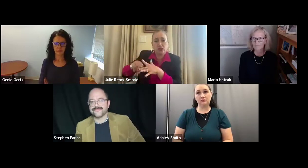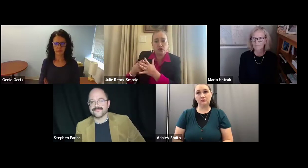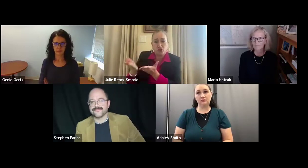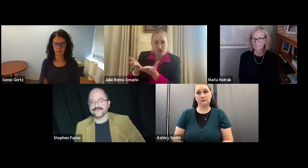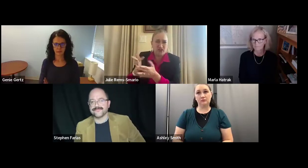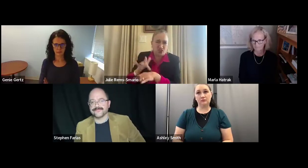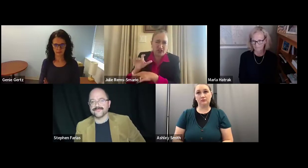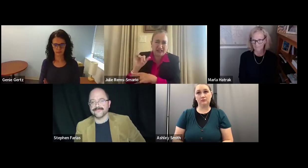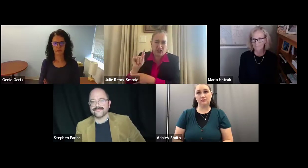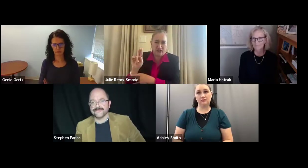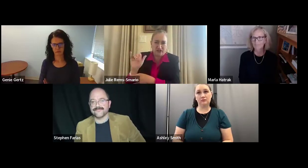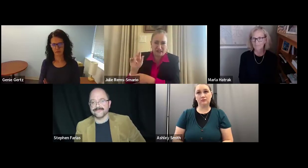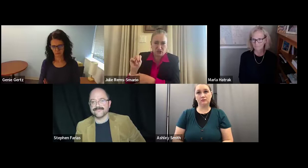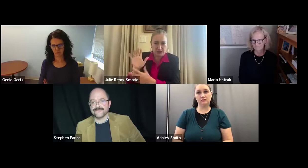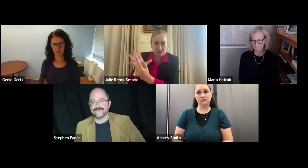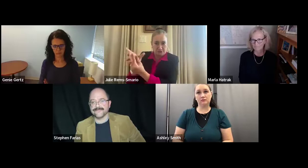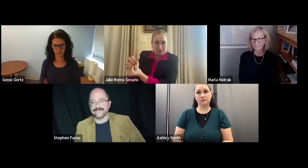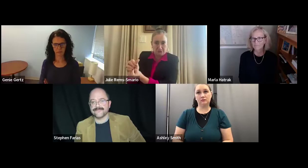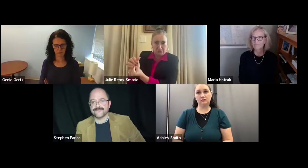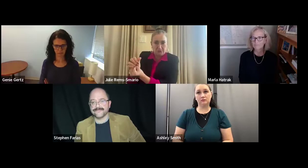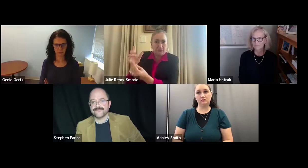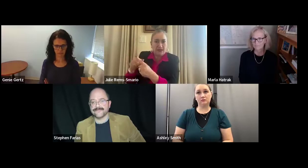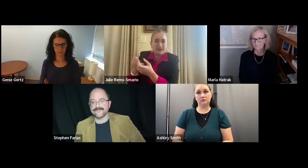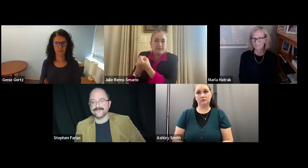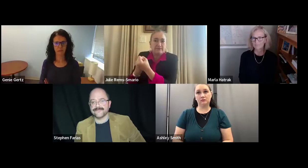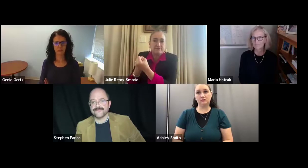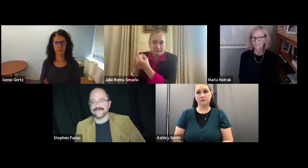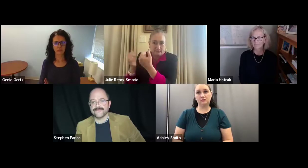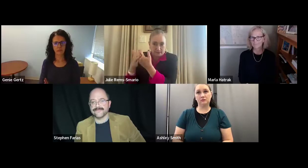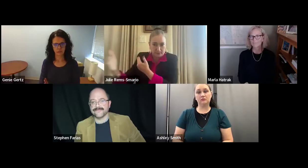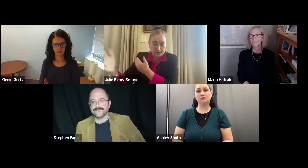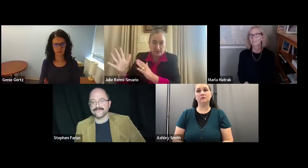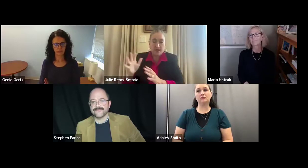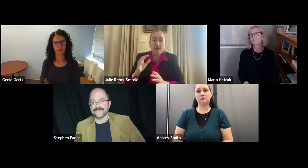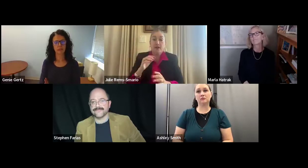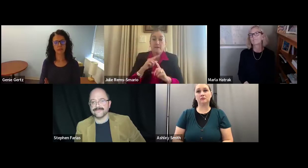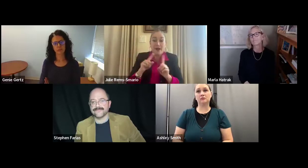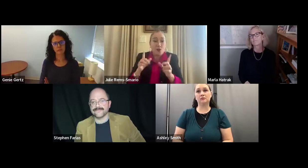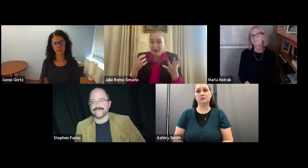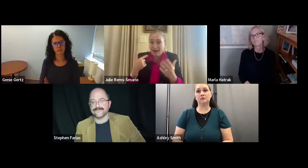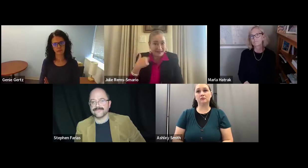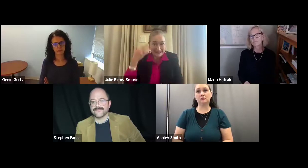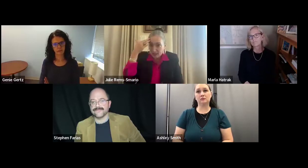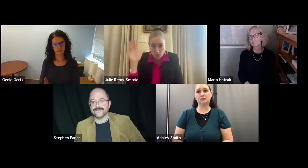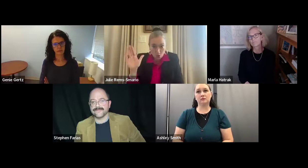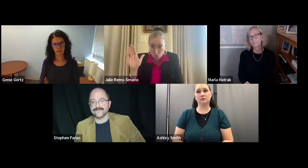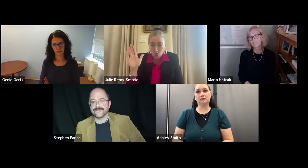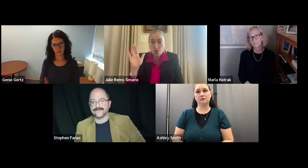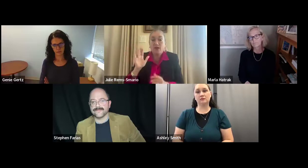with early intervention services, deaf peers, and deaf mentors so that we can provide them on the right path.